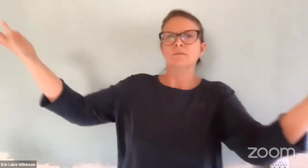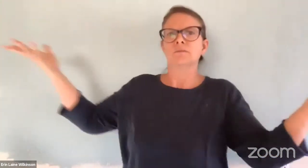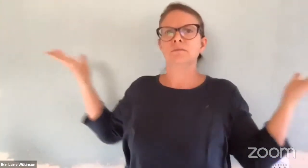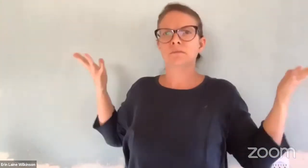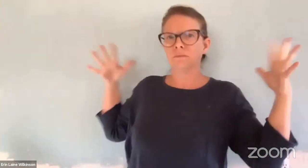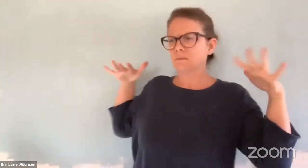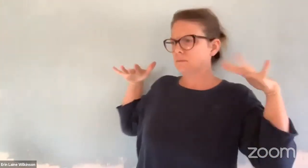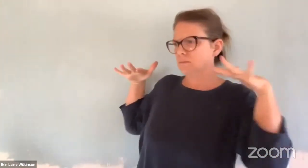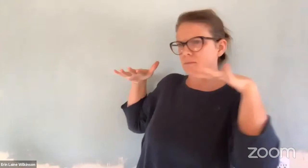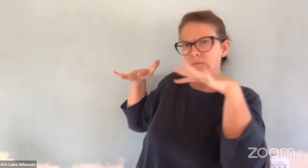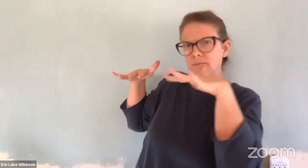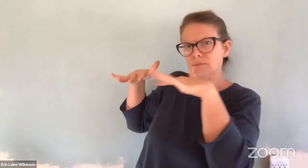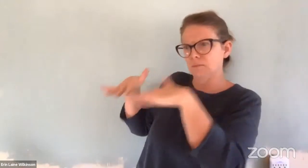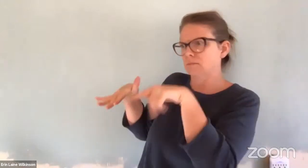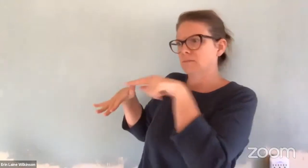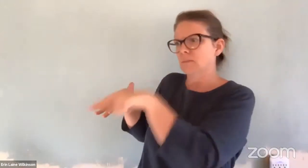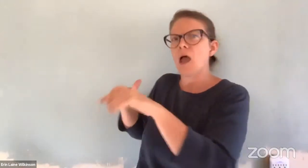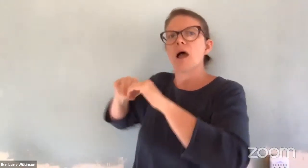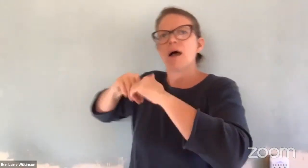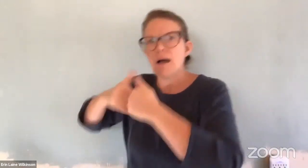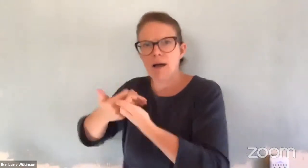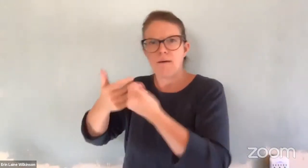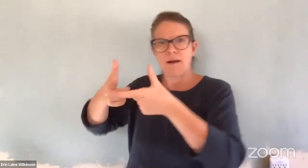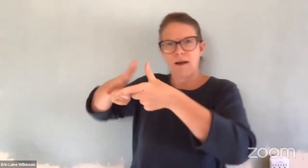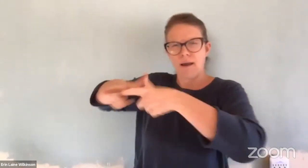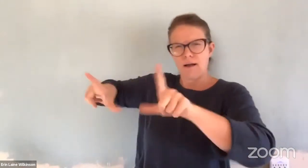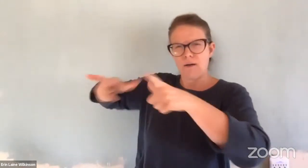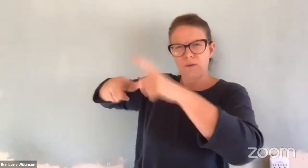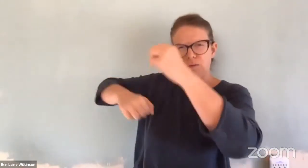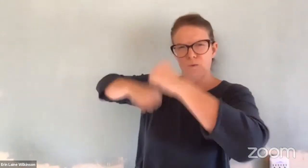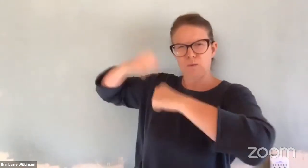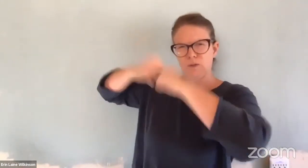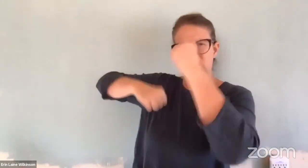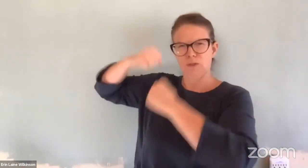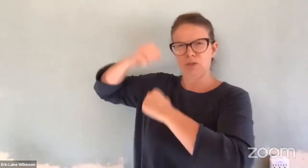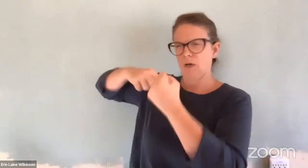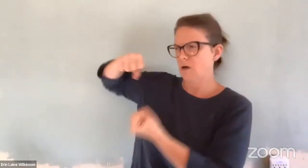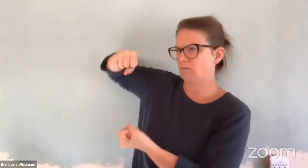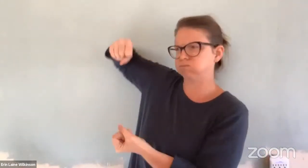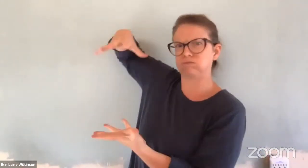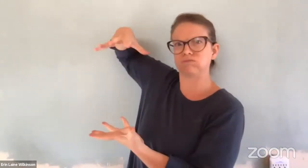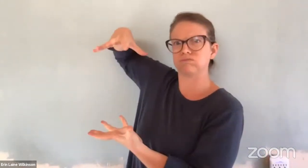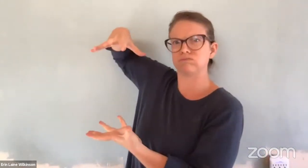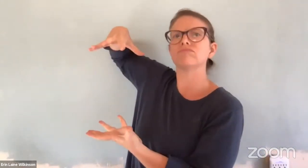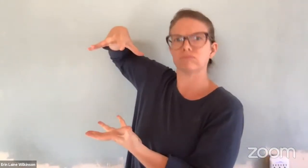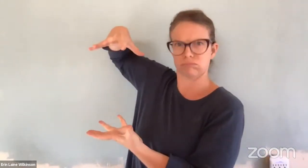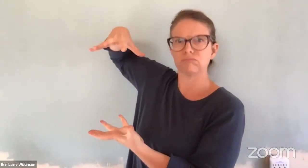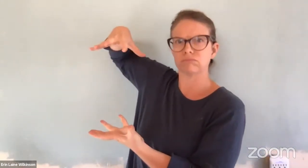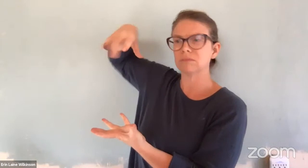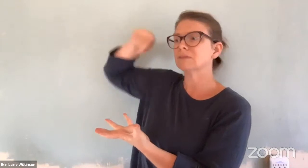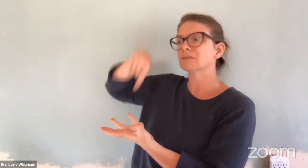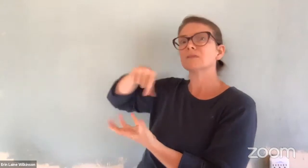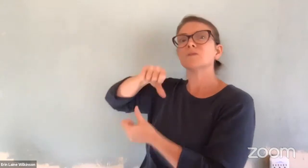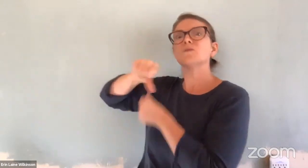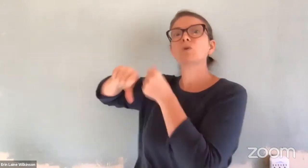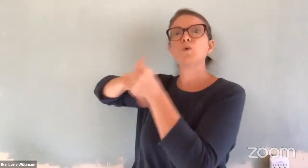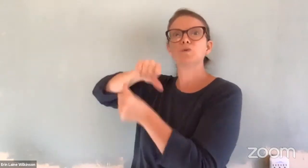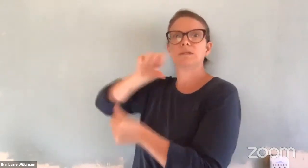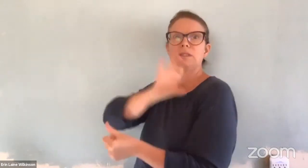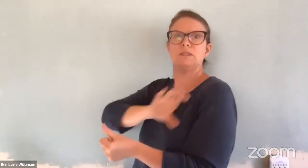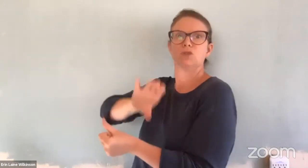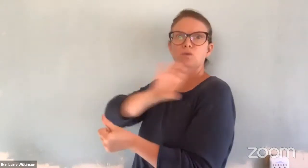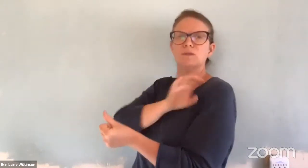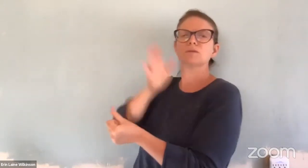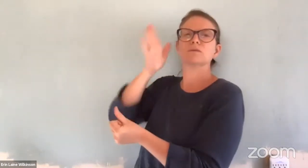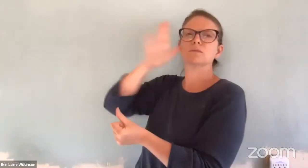into account all of these different social and societal factors that can impact language structure, and how